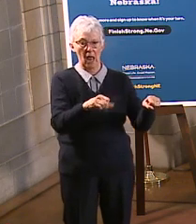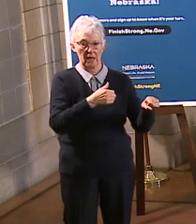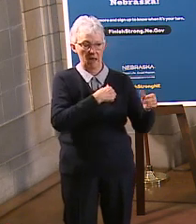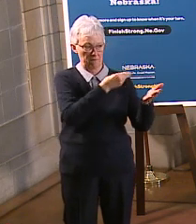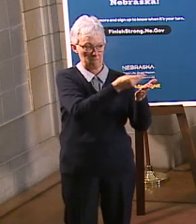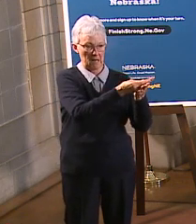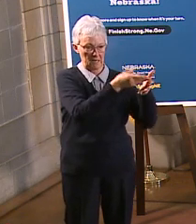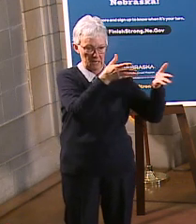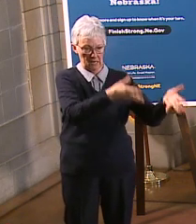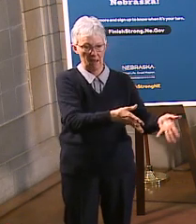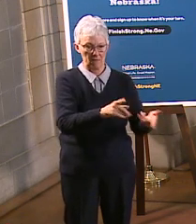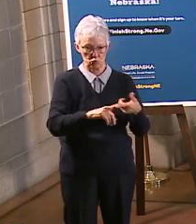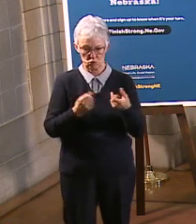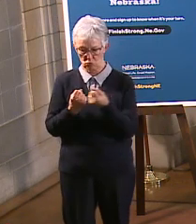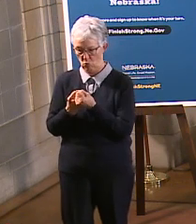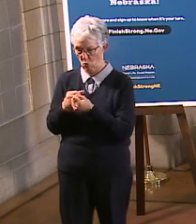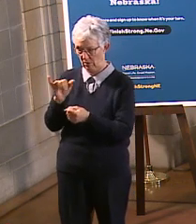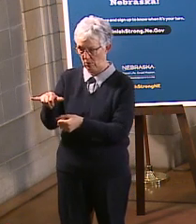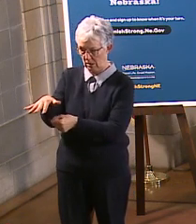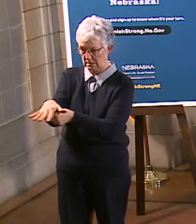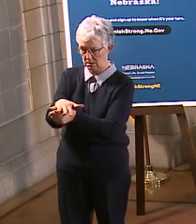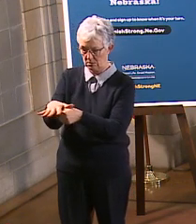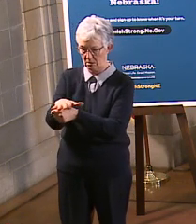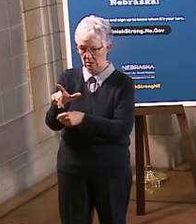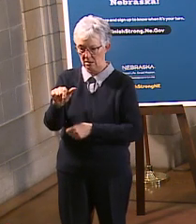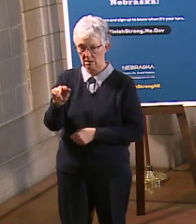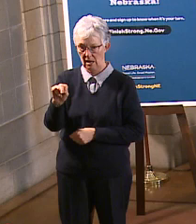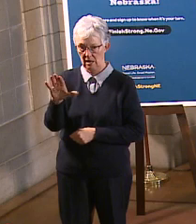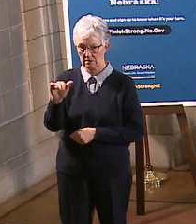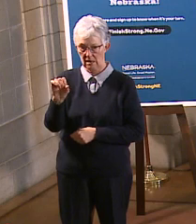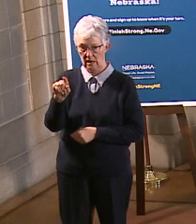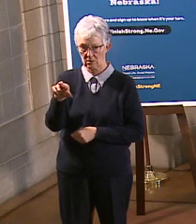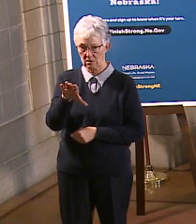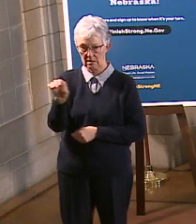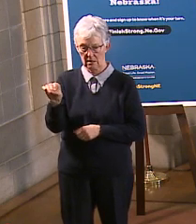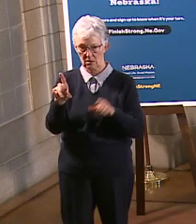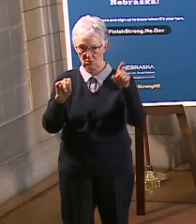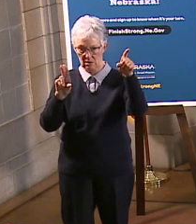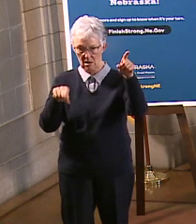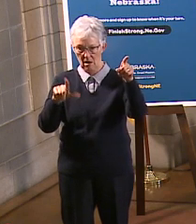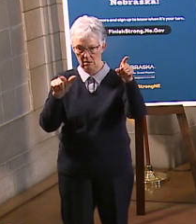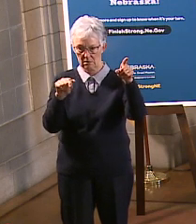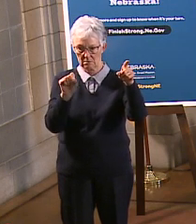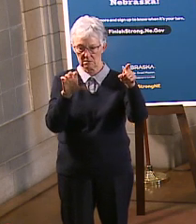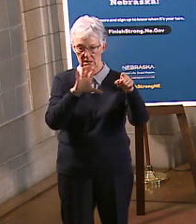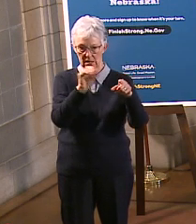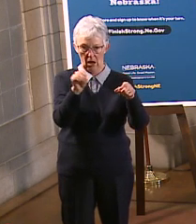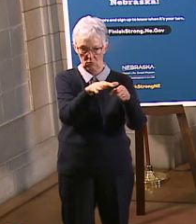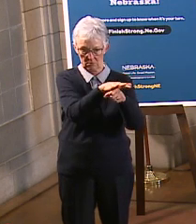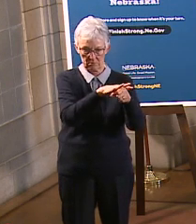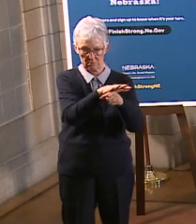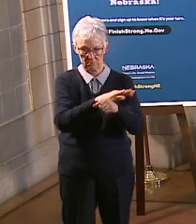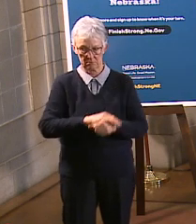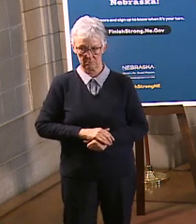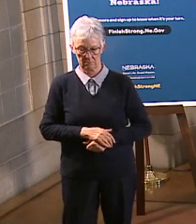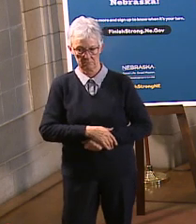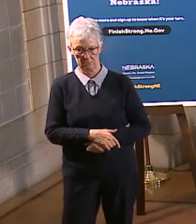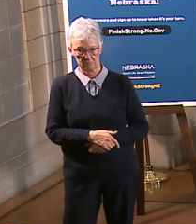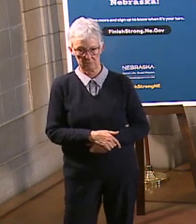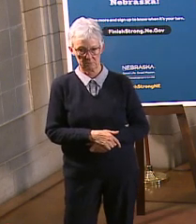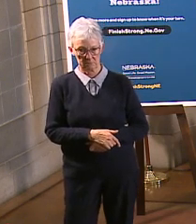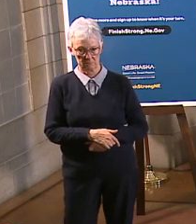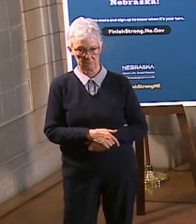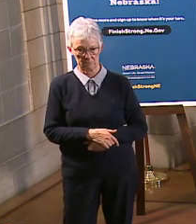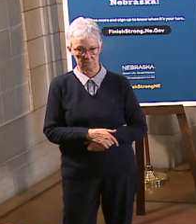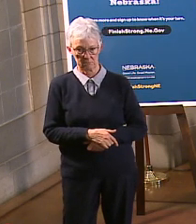and helping to support those, but not until that time. And is there a concern that by that time the money will